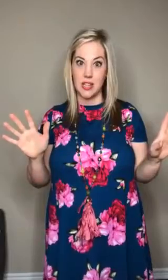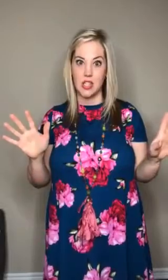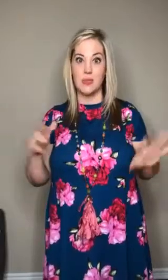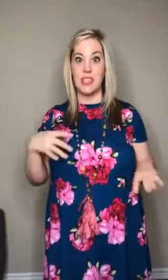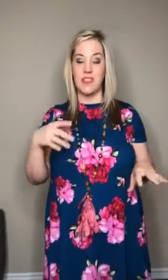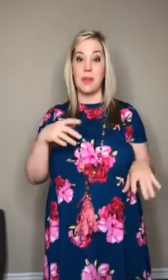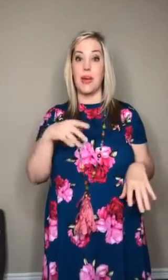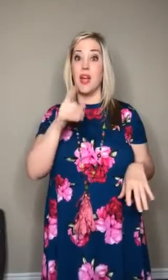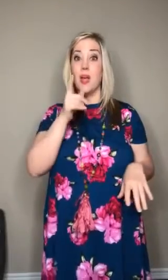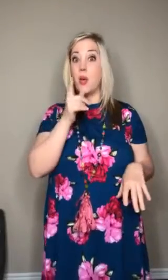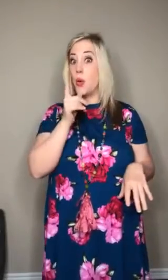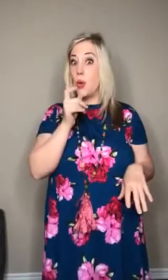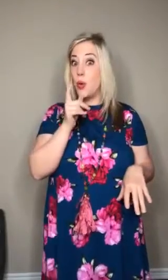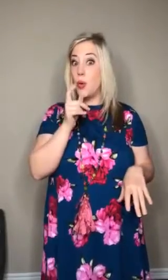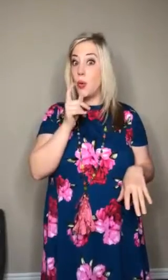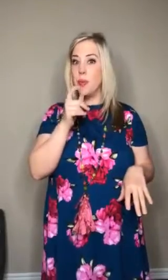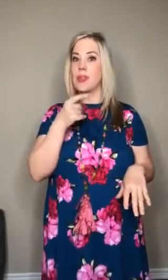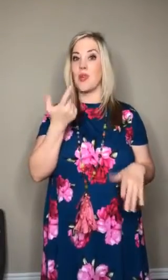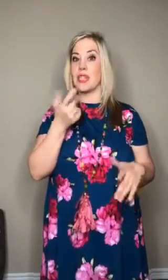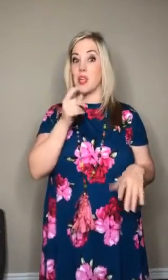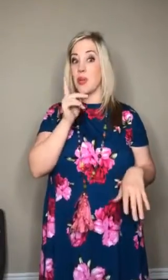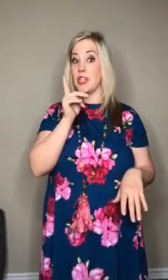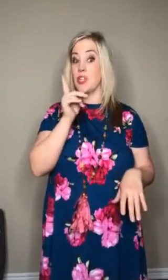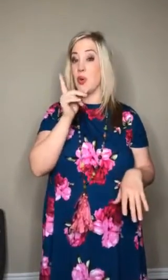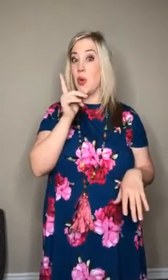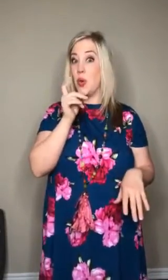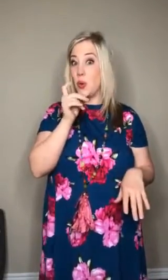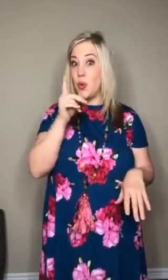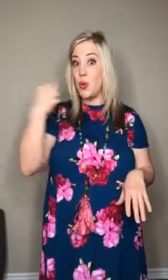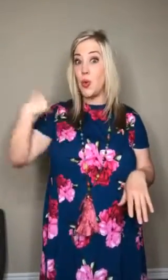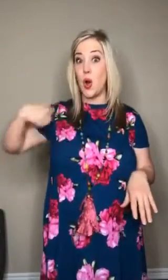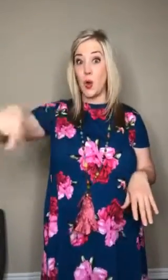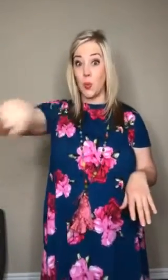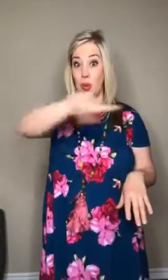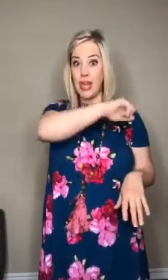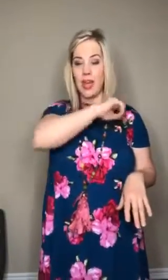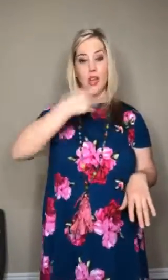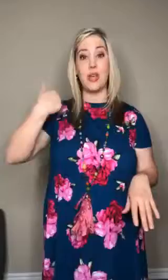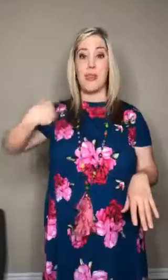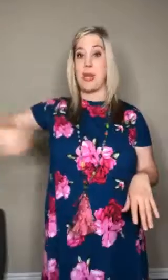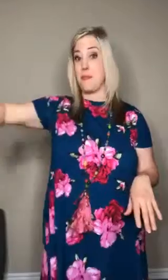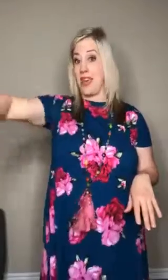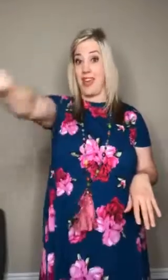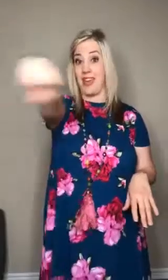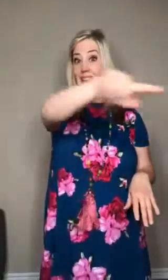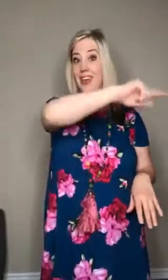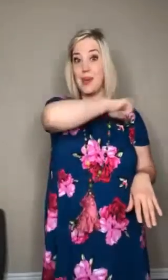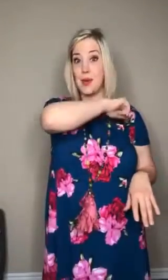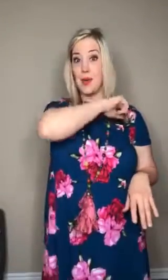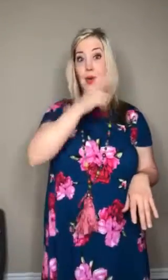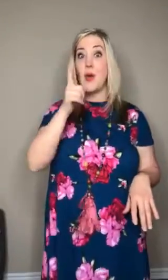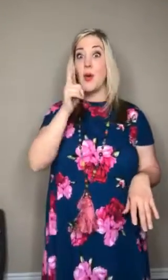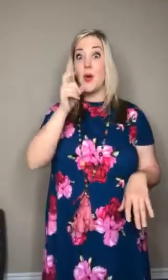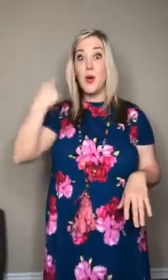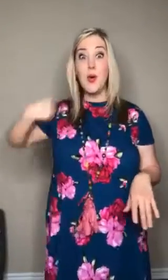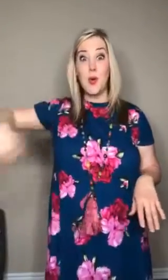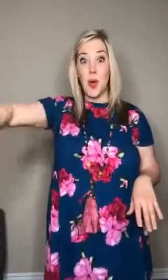you're so specific, but who? Because we're asking a question. So who are we? And you can make it big. Who are